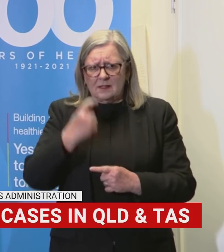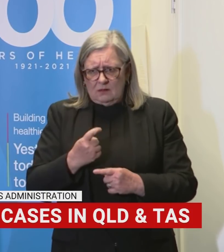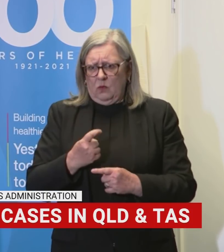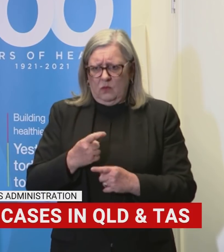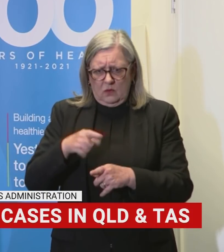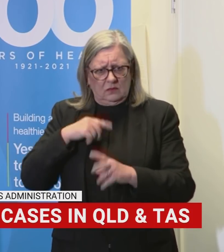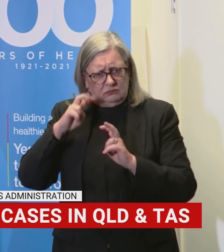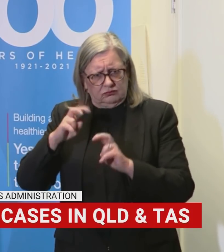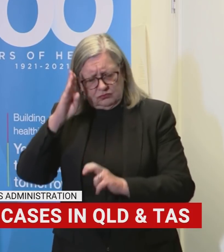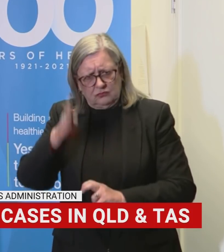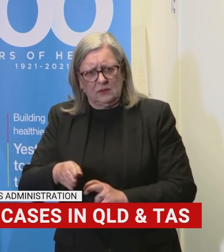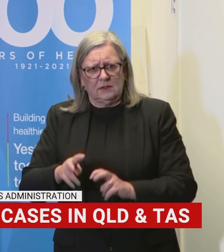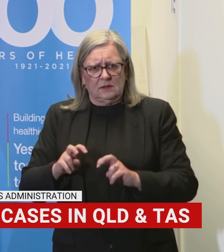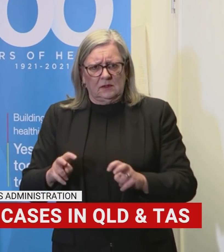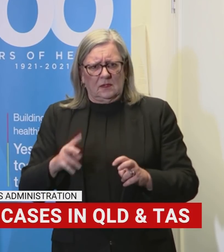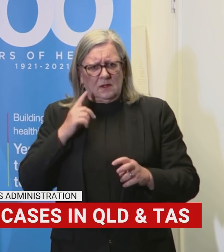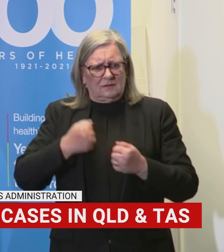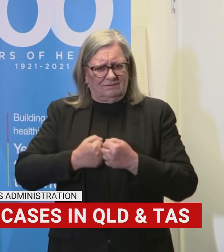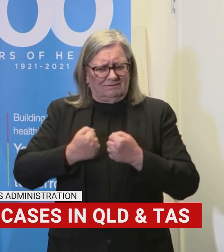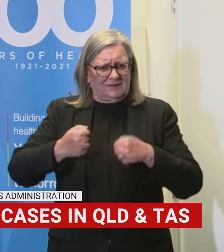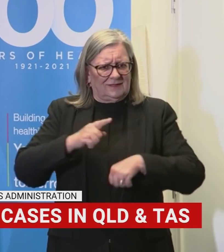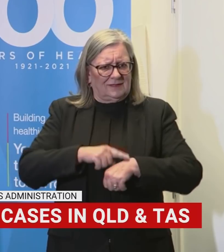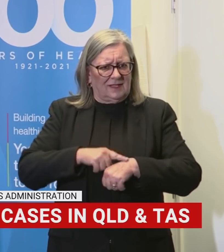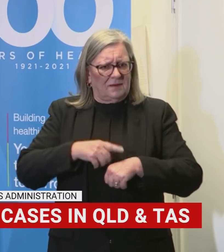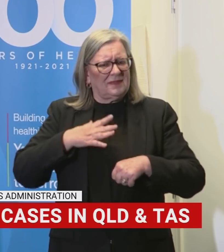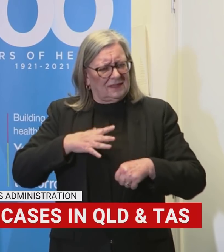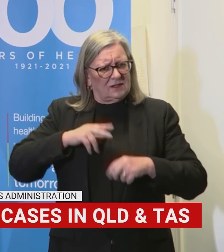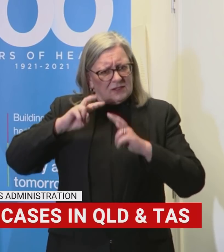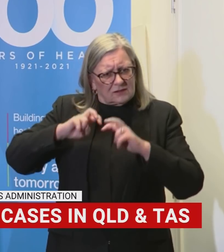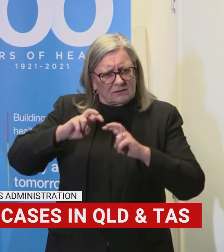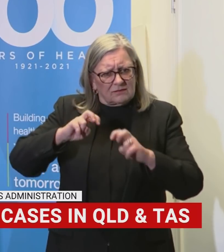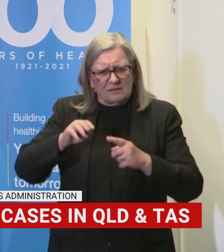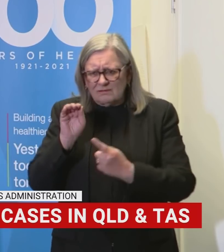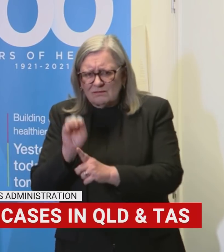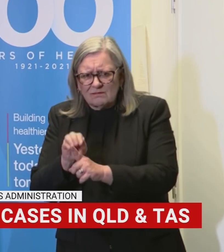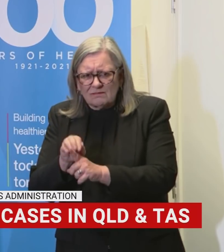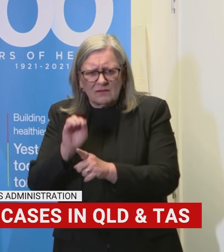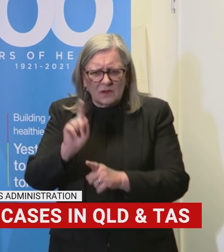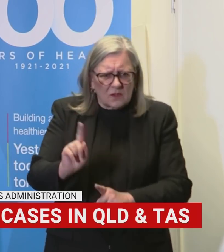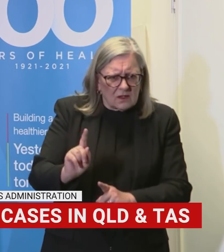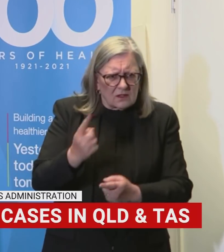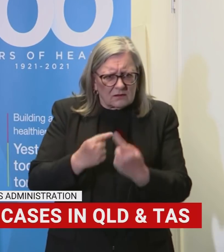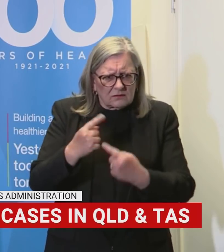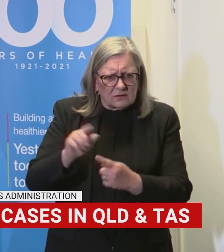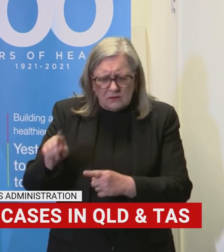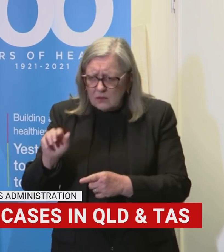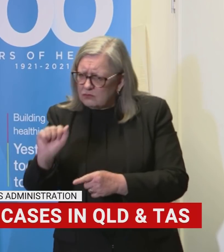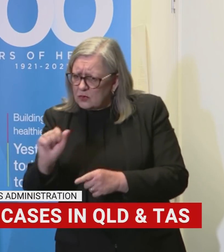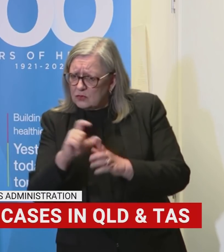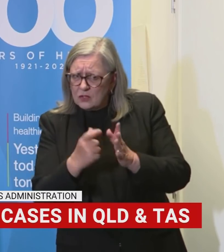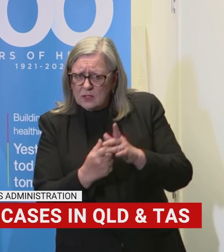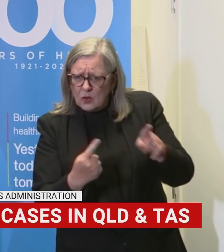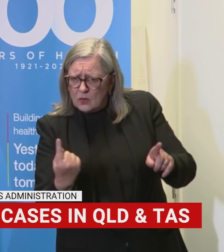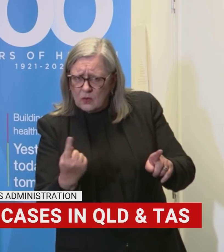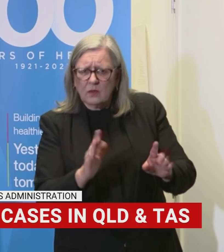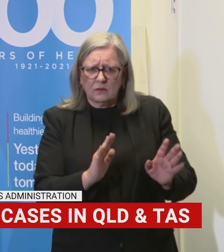obviously to allow us to complete the investigations, because often we have to go back to people, to their doctors, to their hospitals. Now, of that just under 2,000